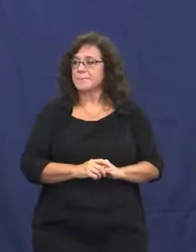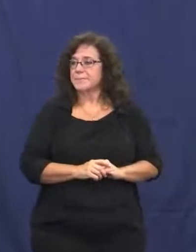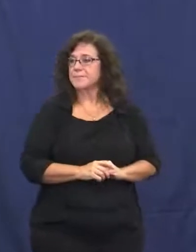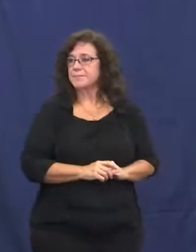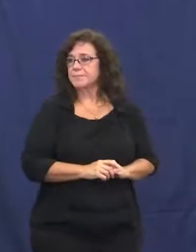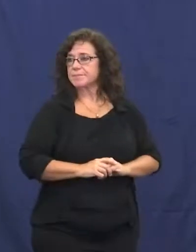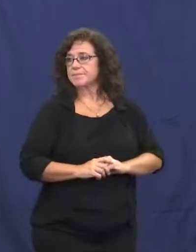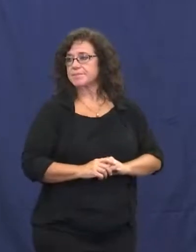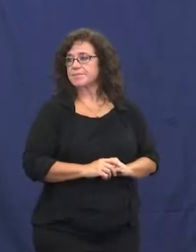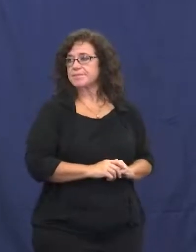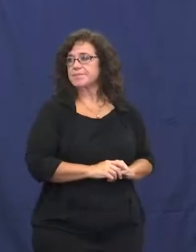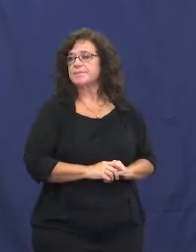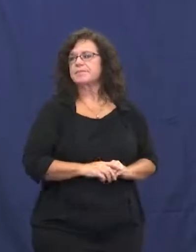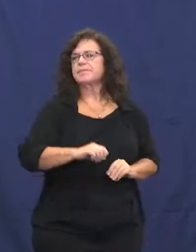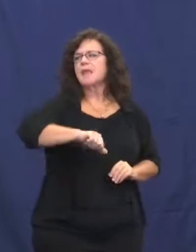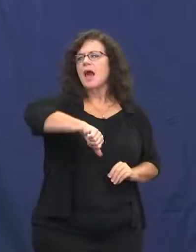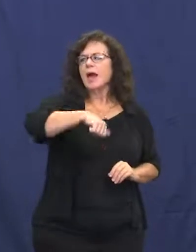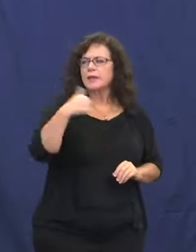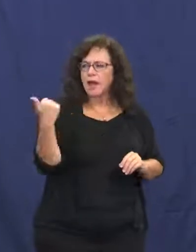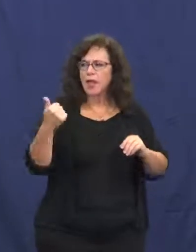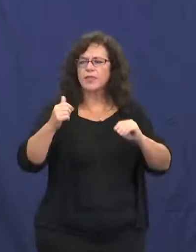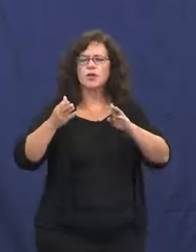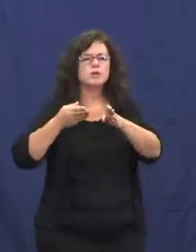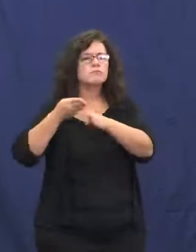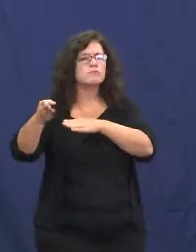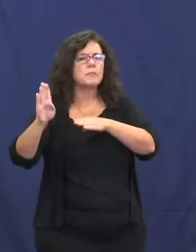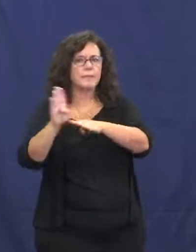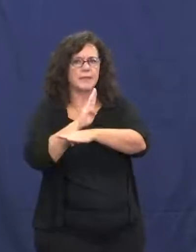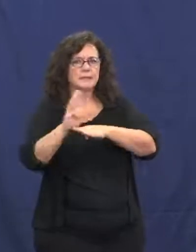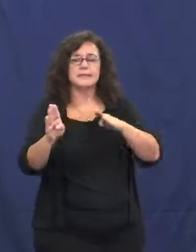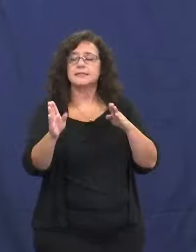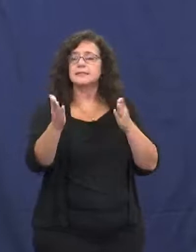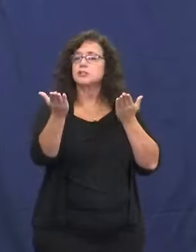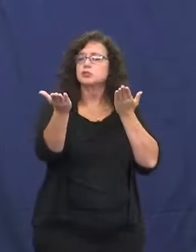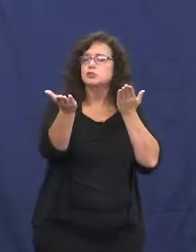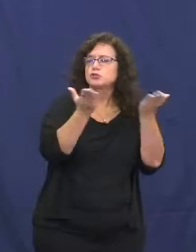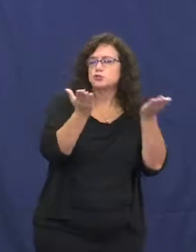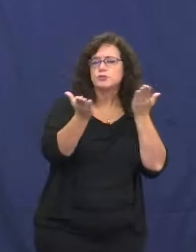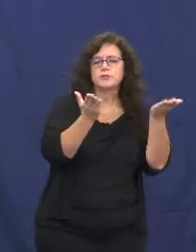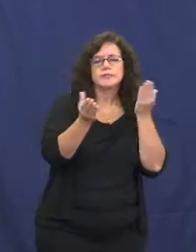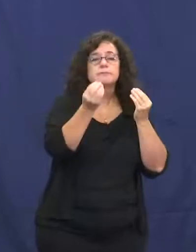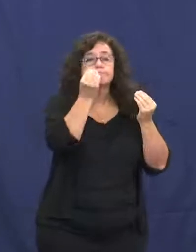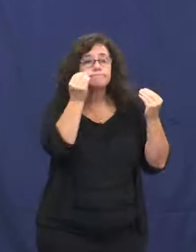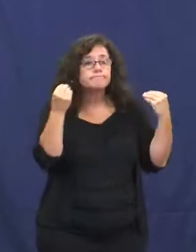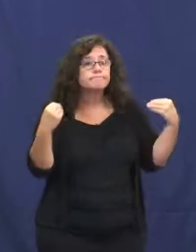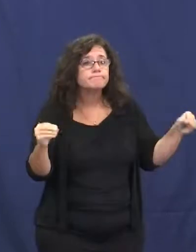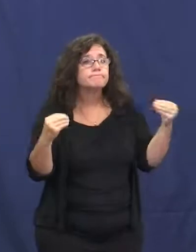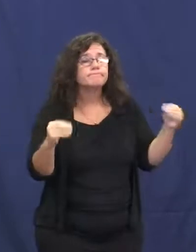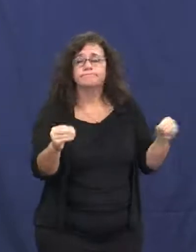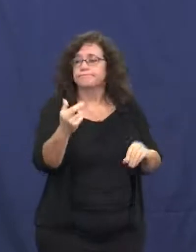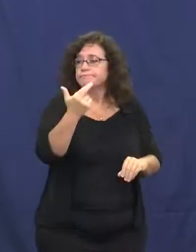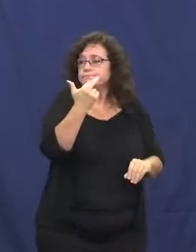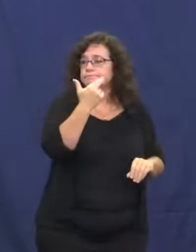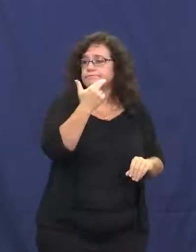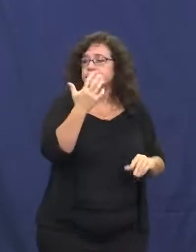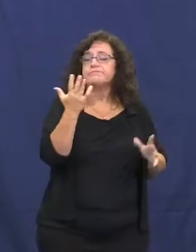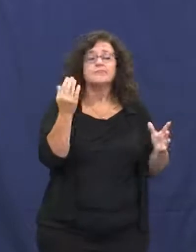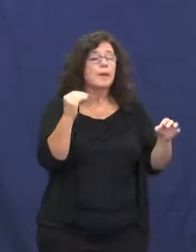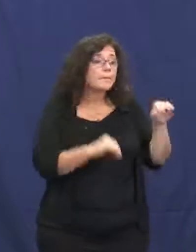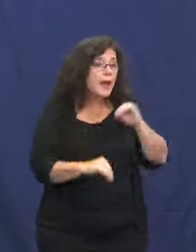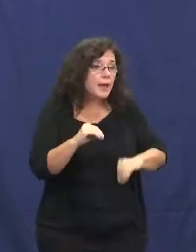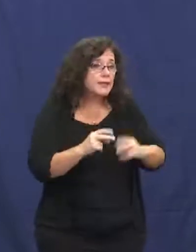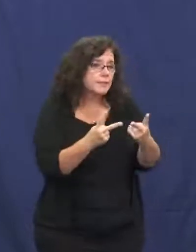essential sector, the service industry, specifically grocery and food service industry that includes packing